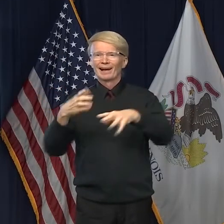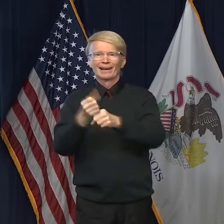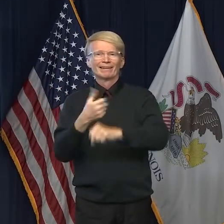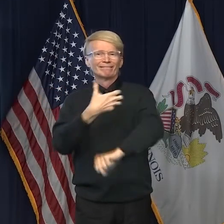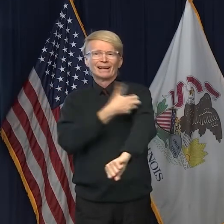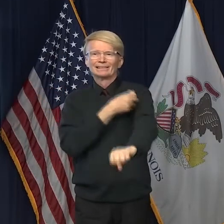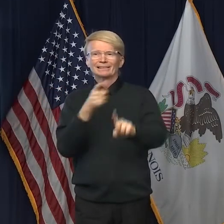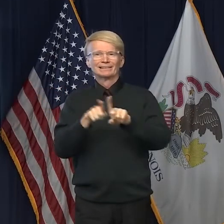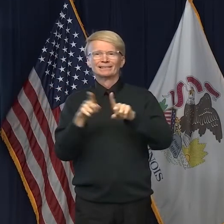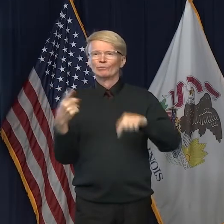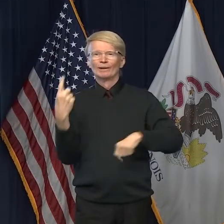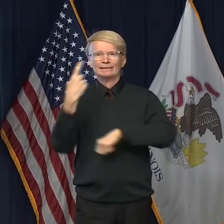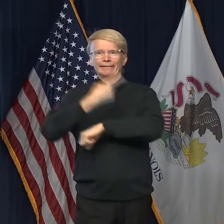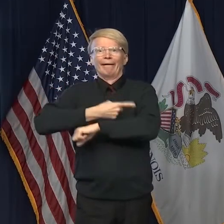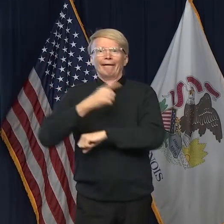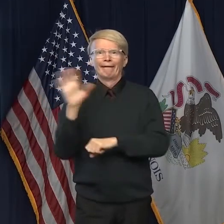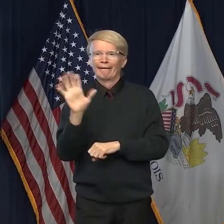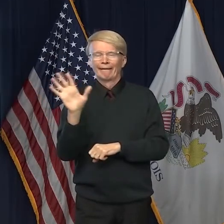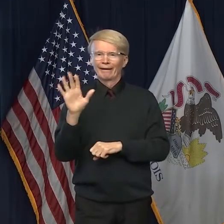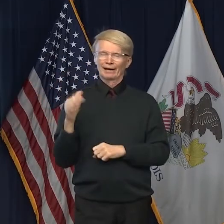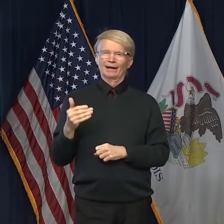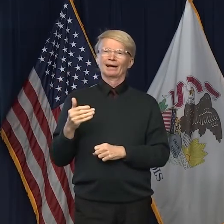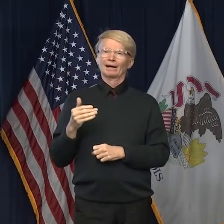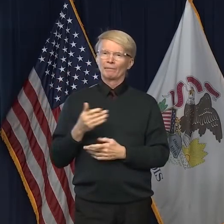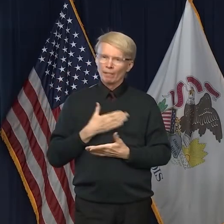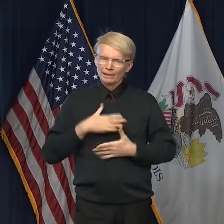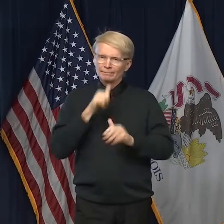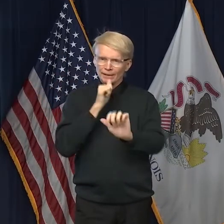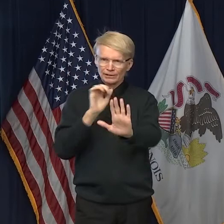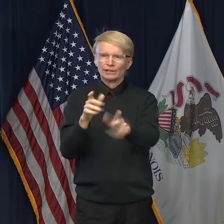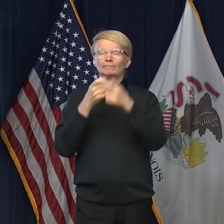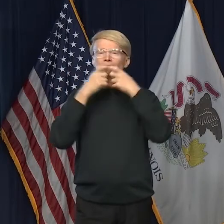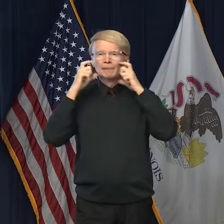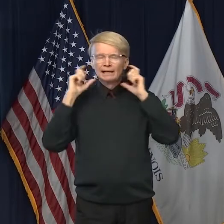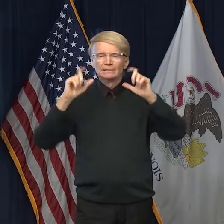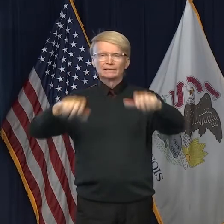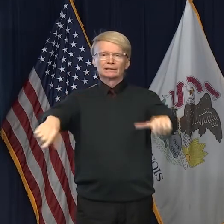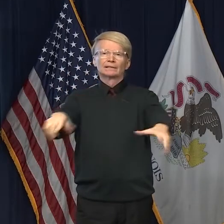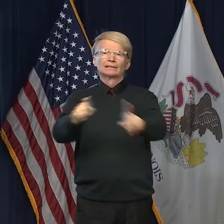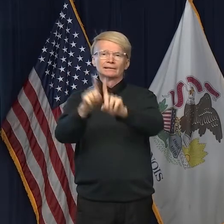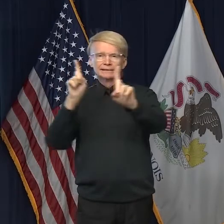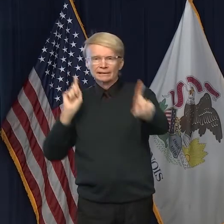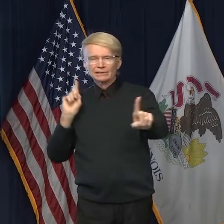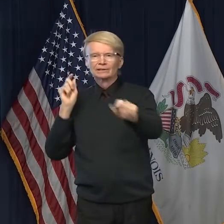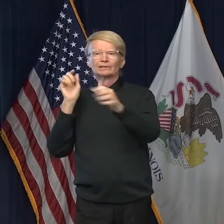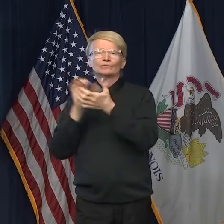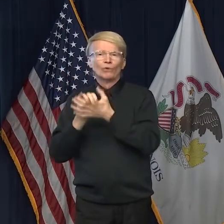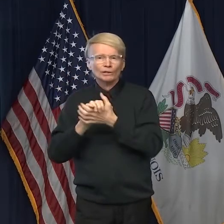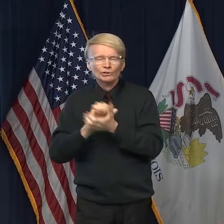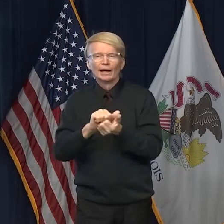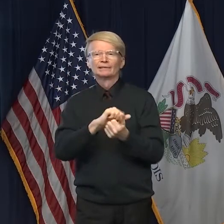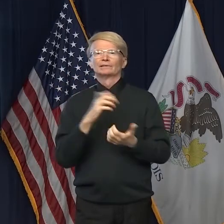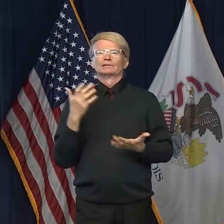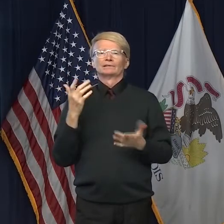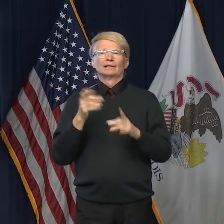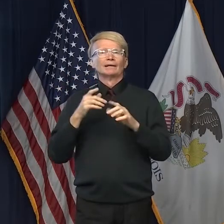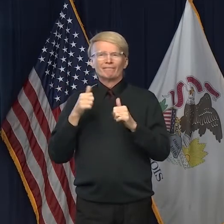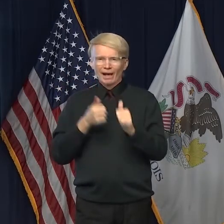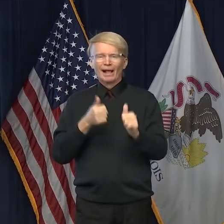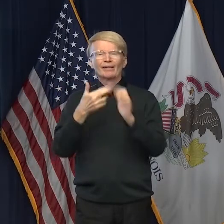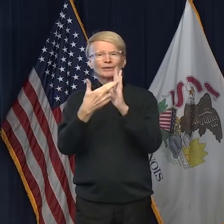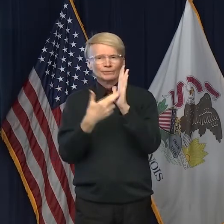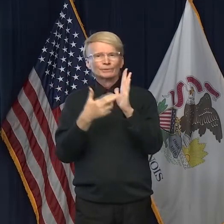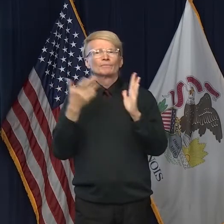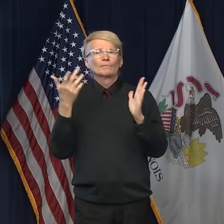And so just hang in there. Please wear your mask, keep your distance, follow the mitigations. That's what the messaging ultimately is going to be all